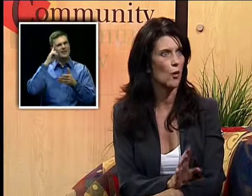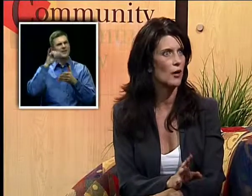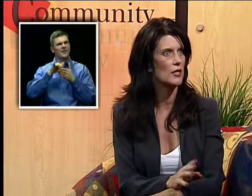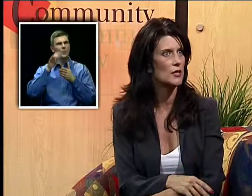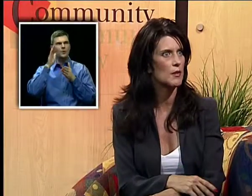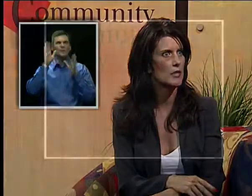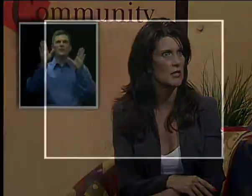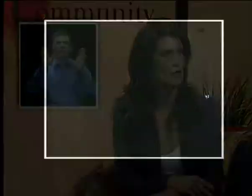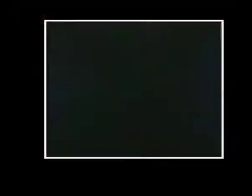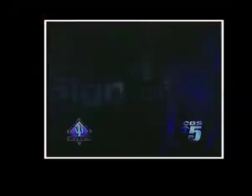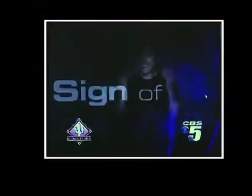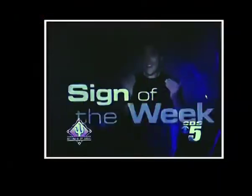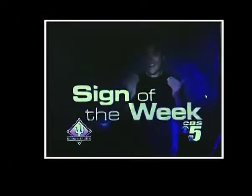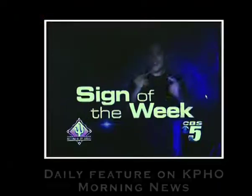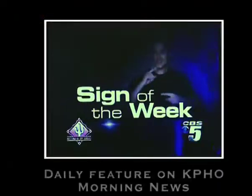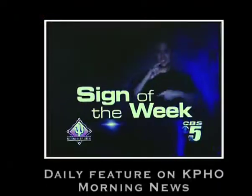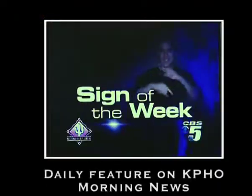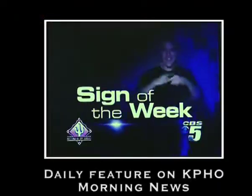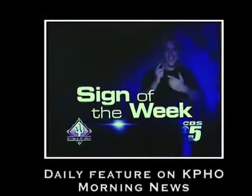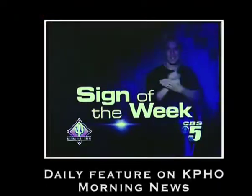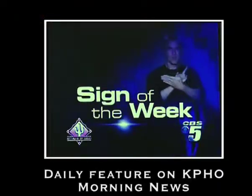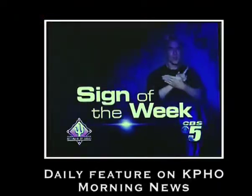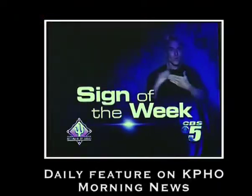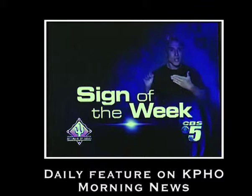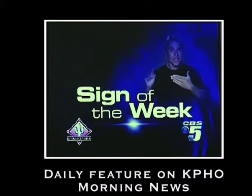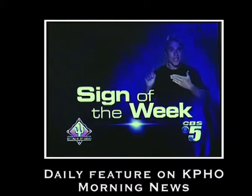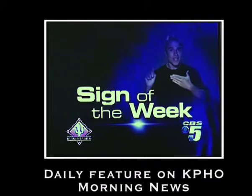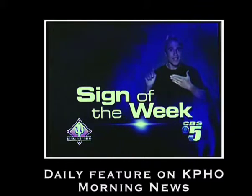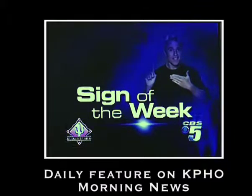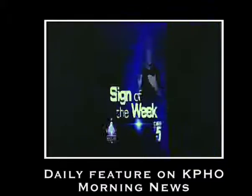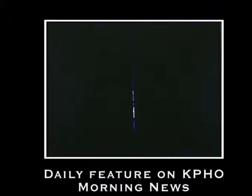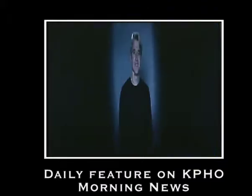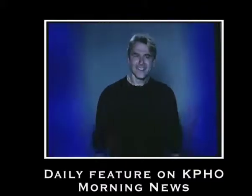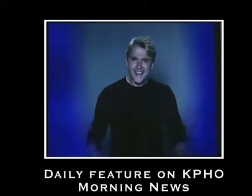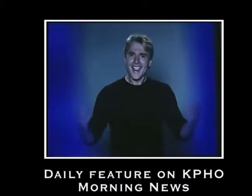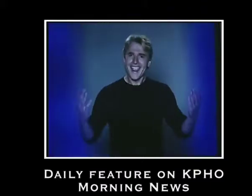awareness piece. Now for the Sign of the Week.